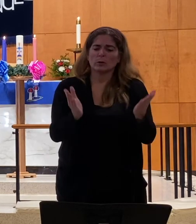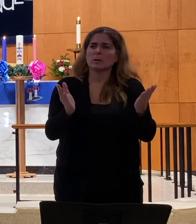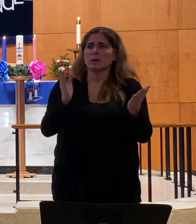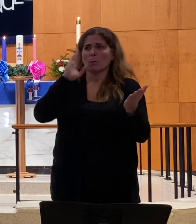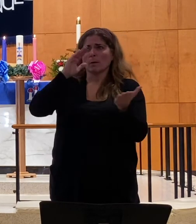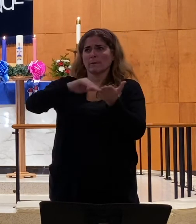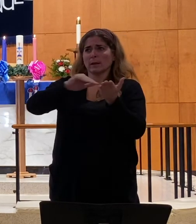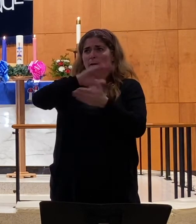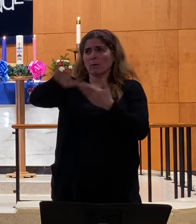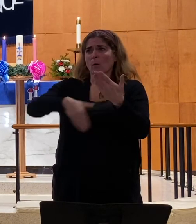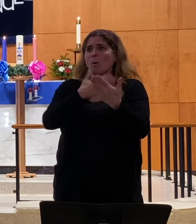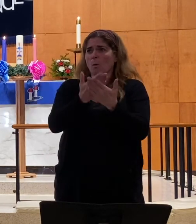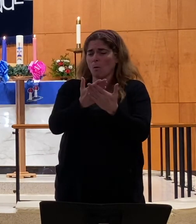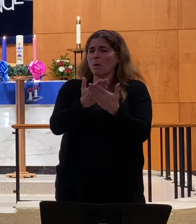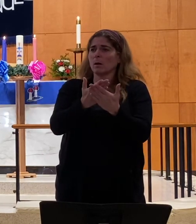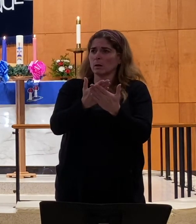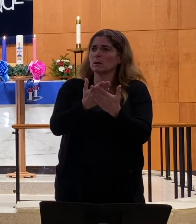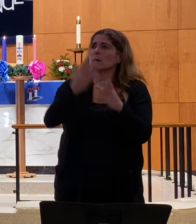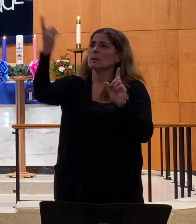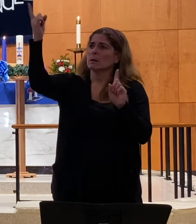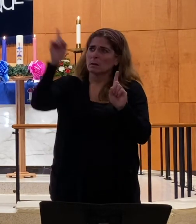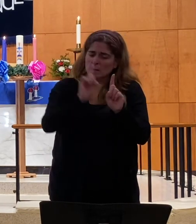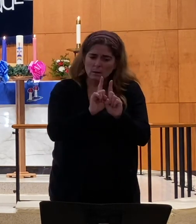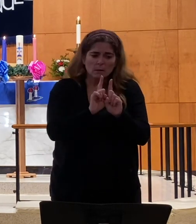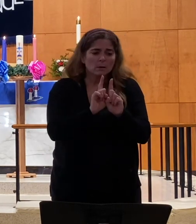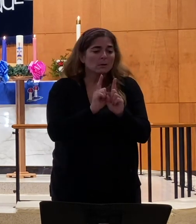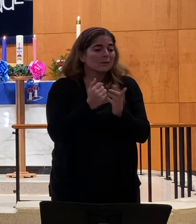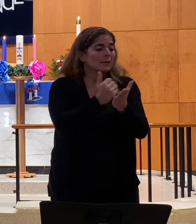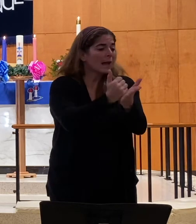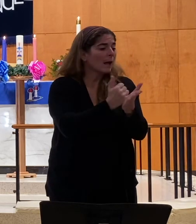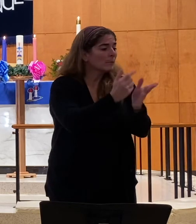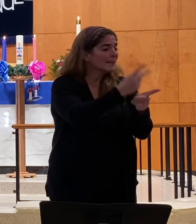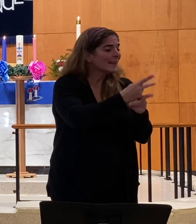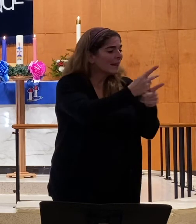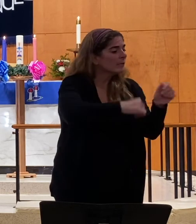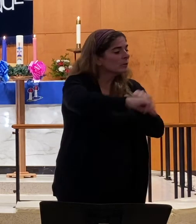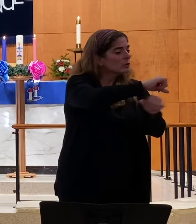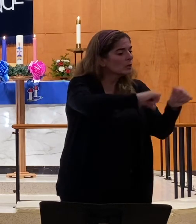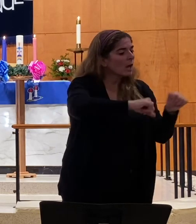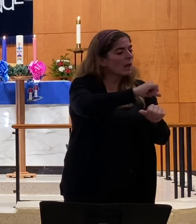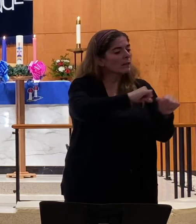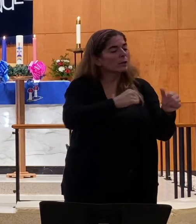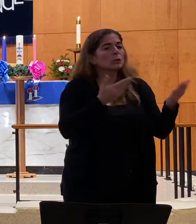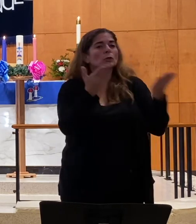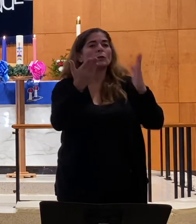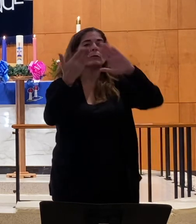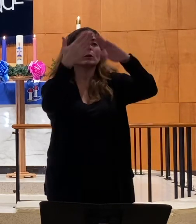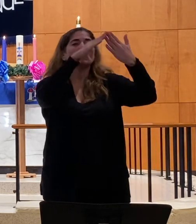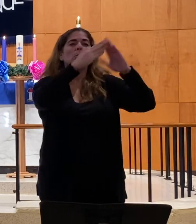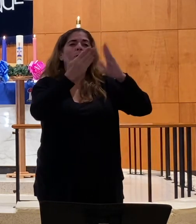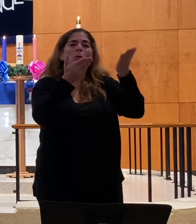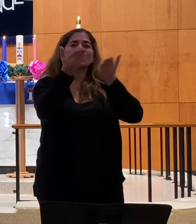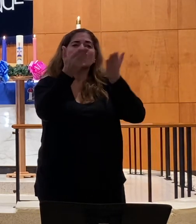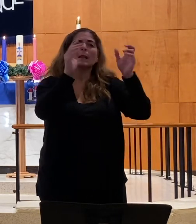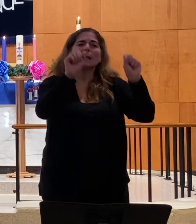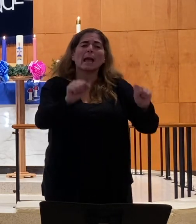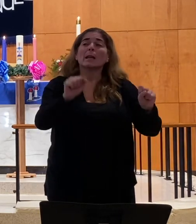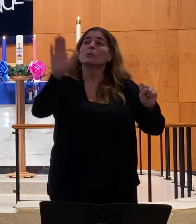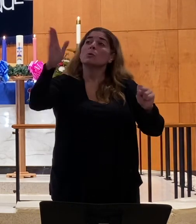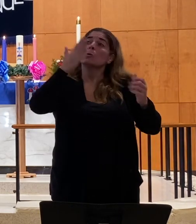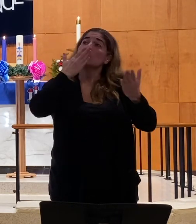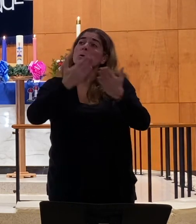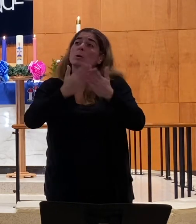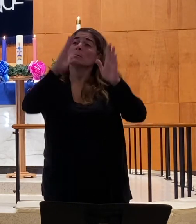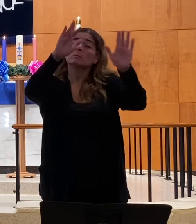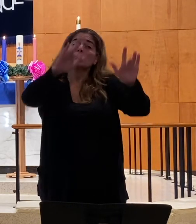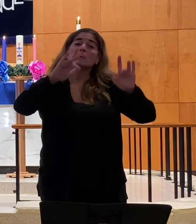forgive. Be present with all who work to care for others and to serve our communities, that your goodness and mercy